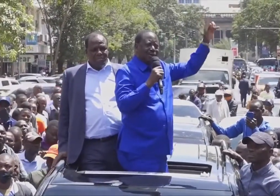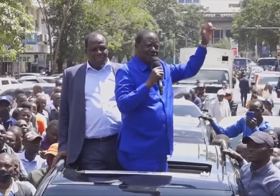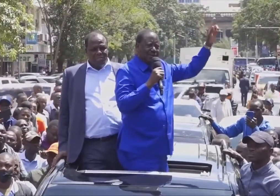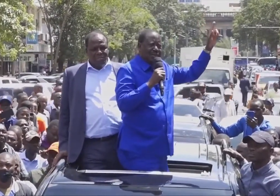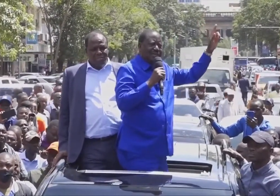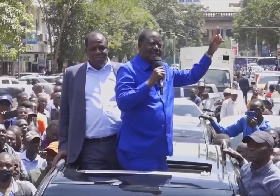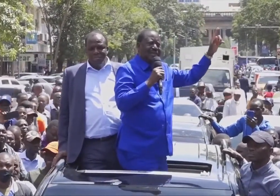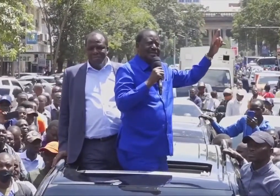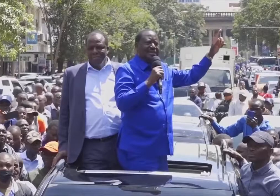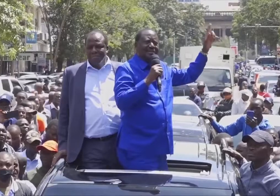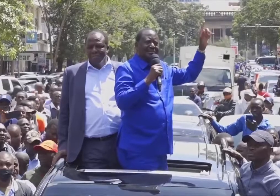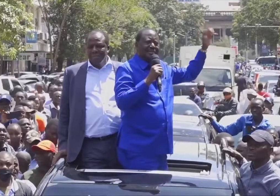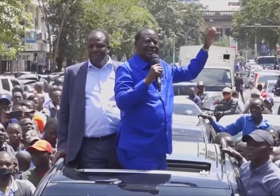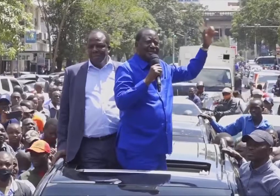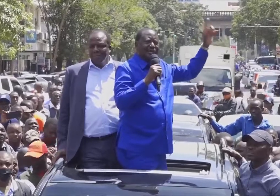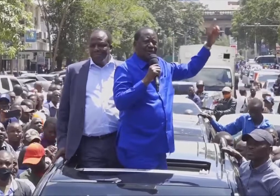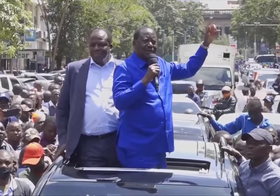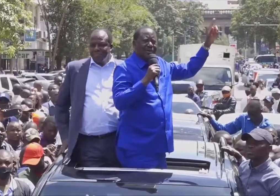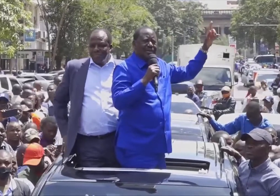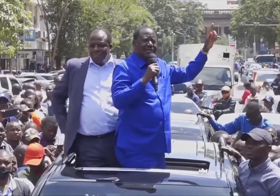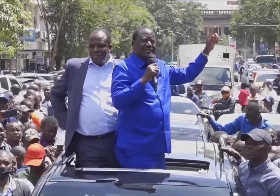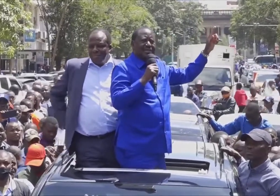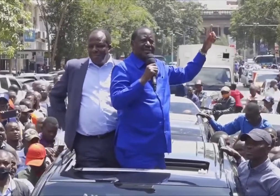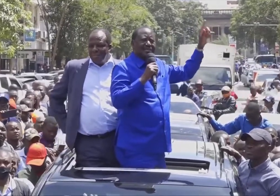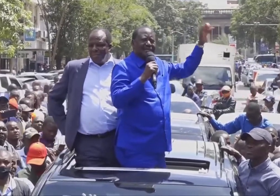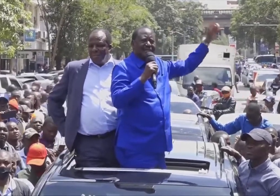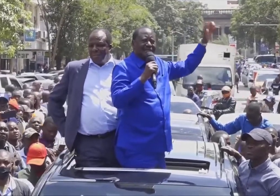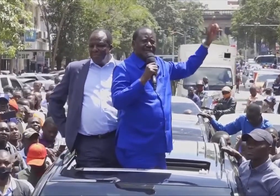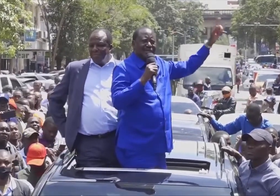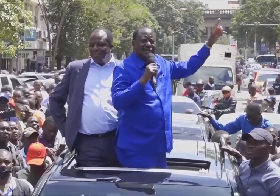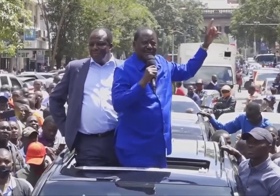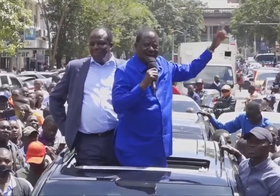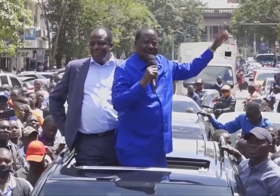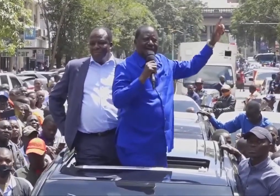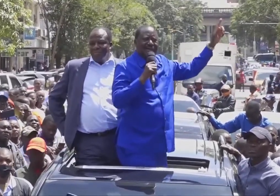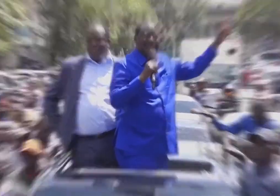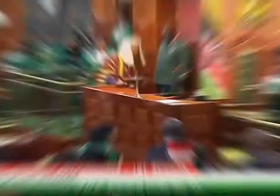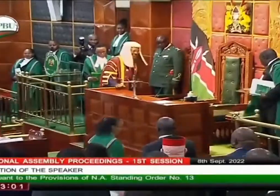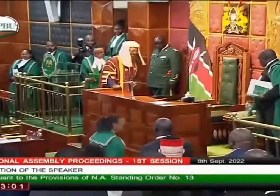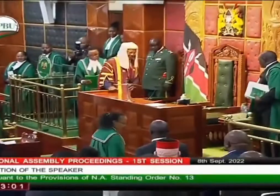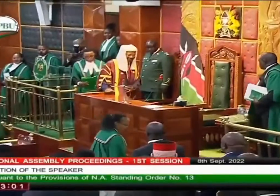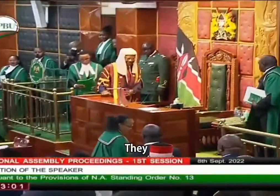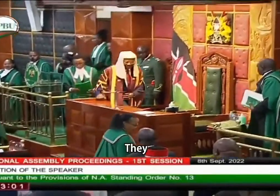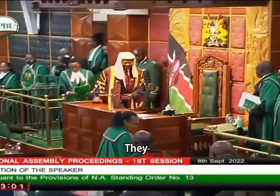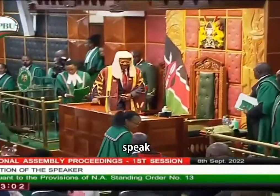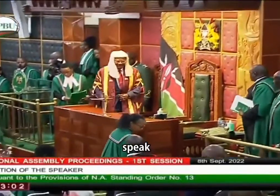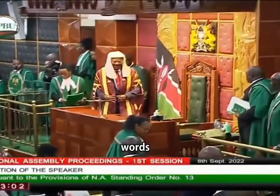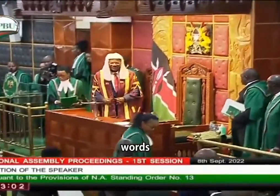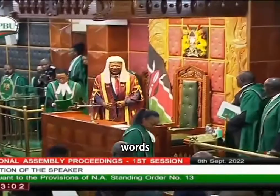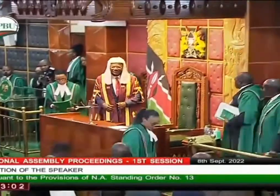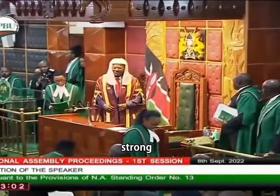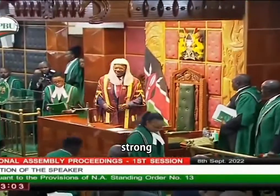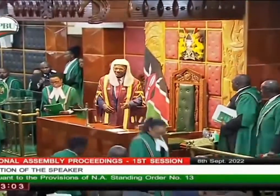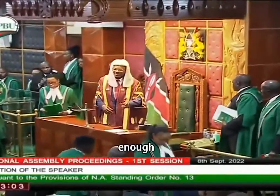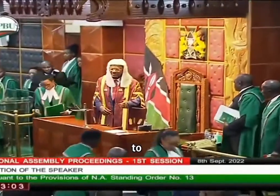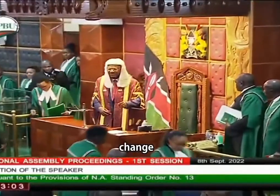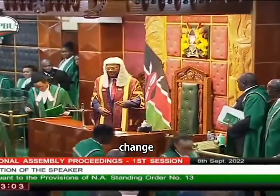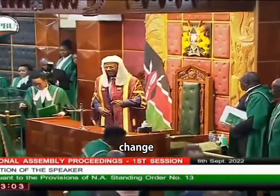iko. Mungu iko na sitarudi nyuma. They speak words strong enough to change